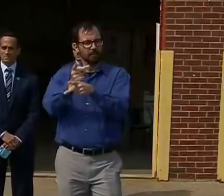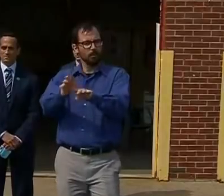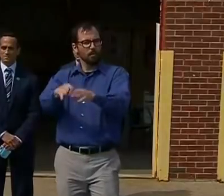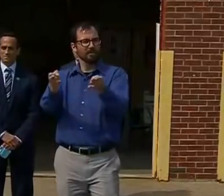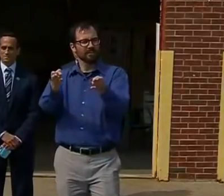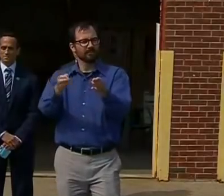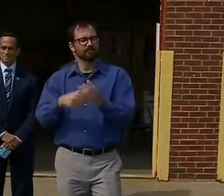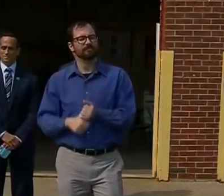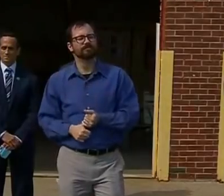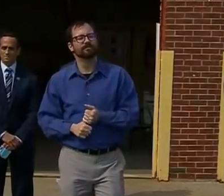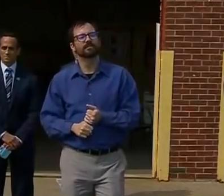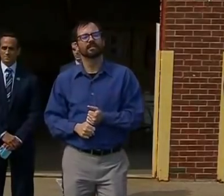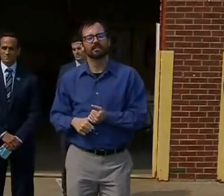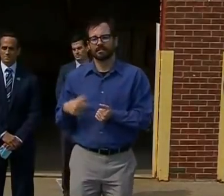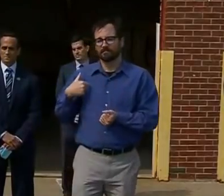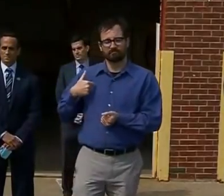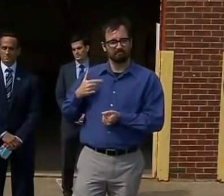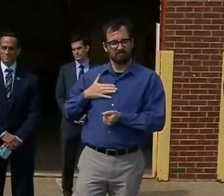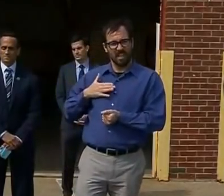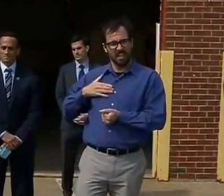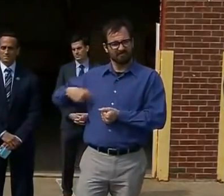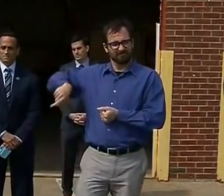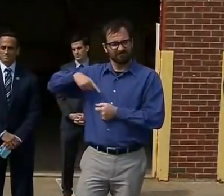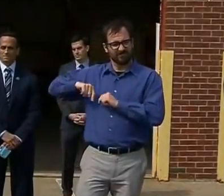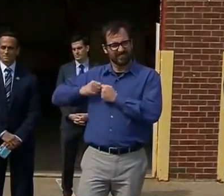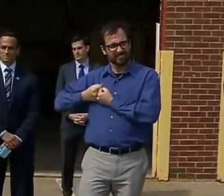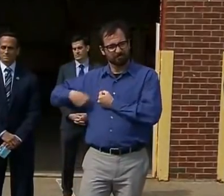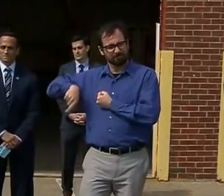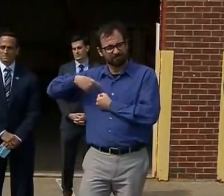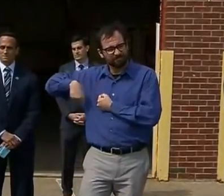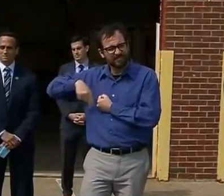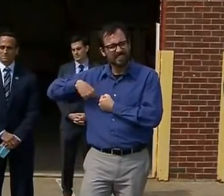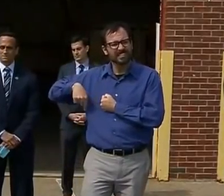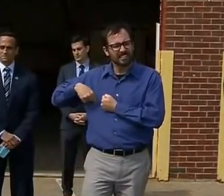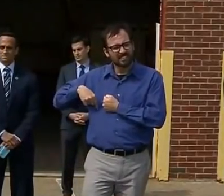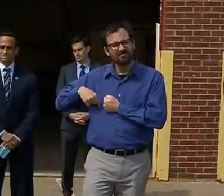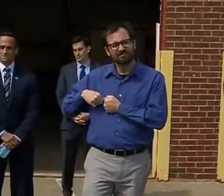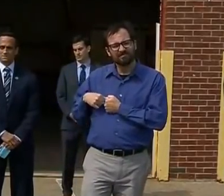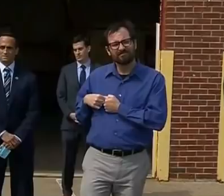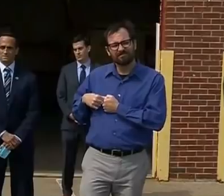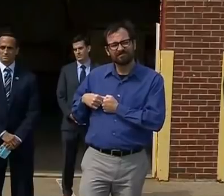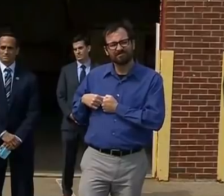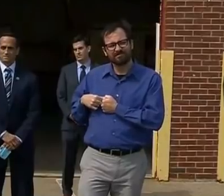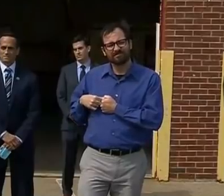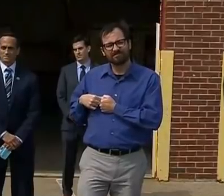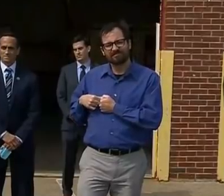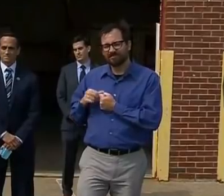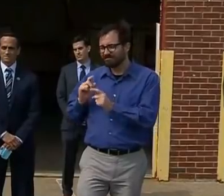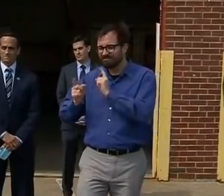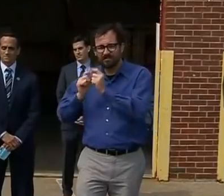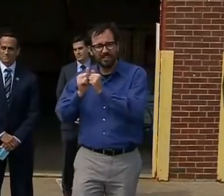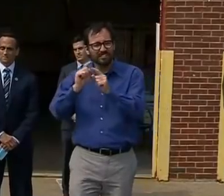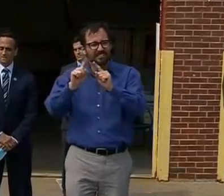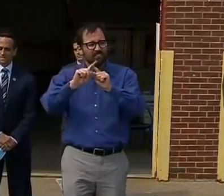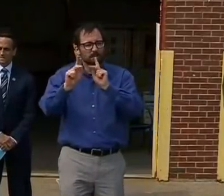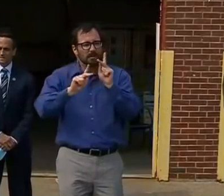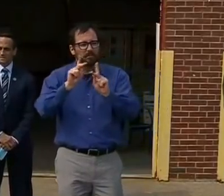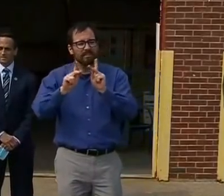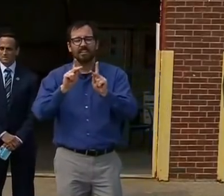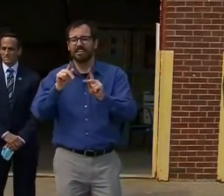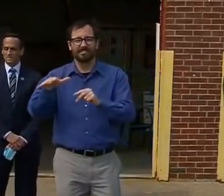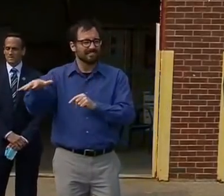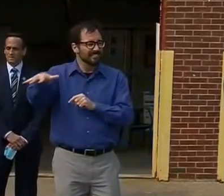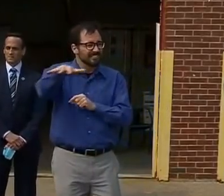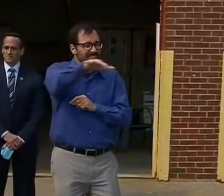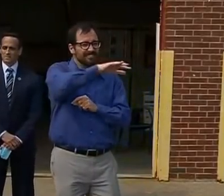discussed over and over with our colleagues in government and our colleagues in the healthcare community, is there's a reason